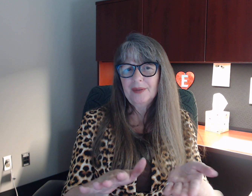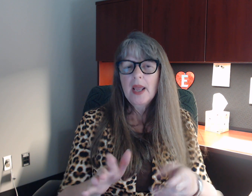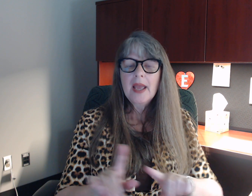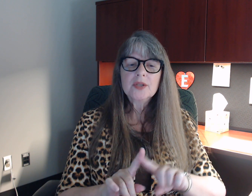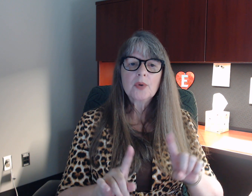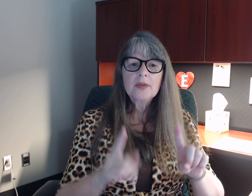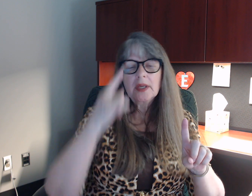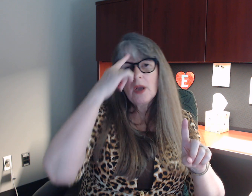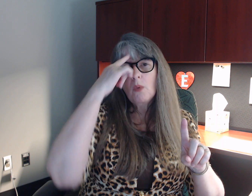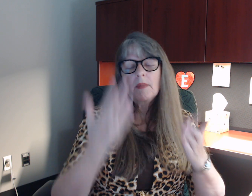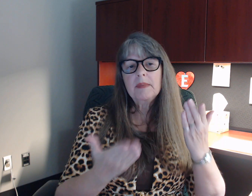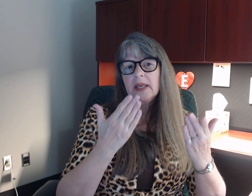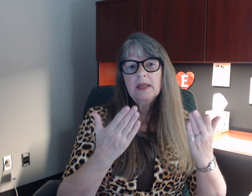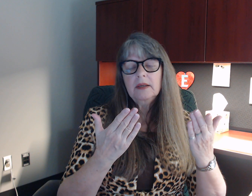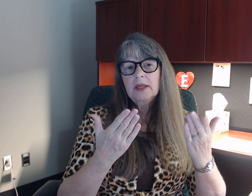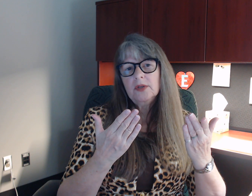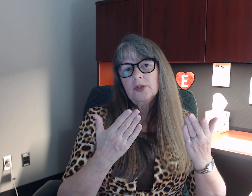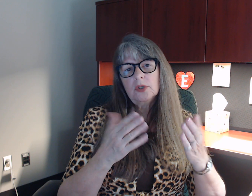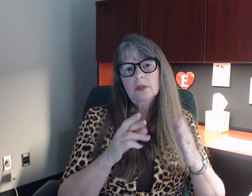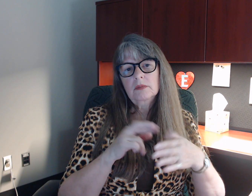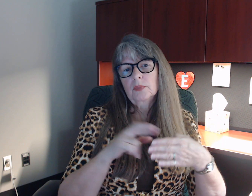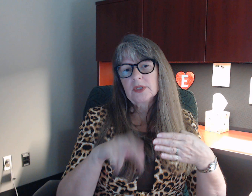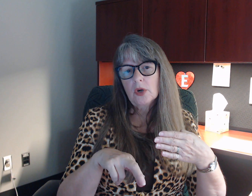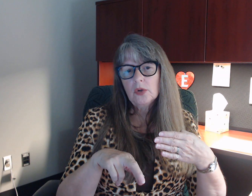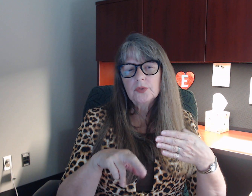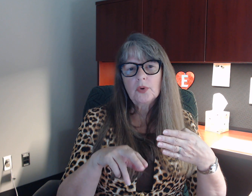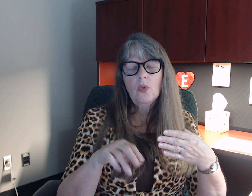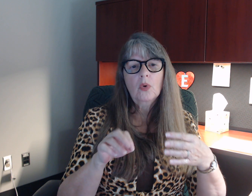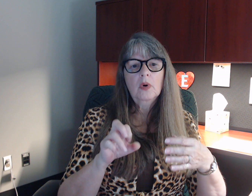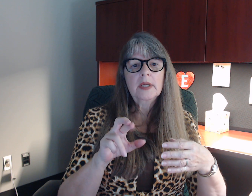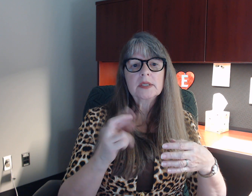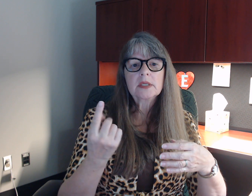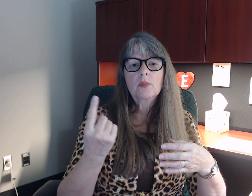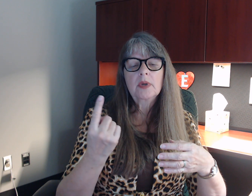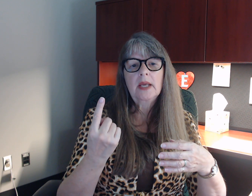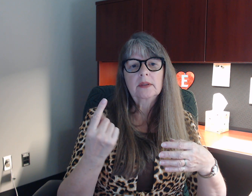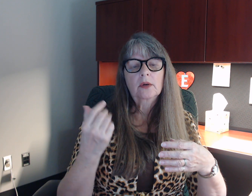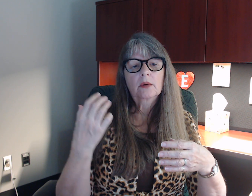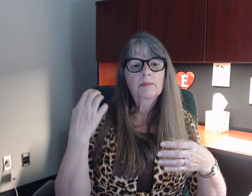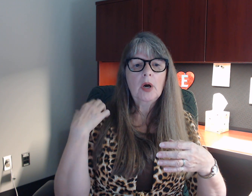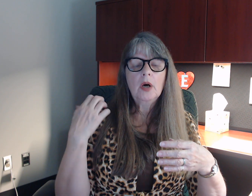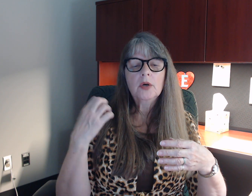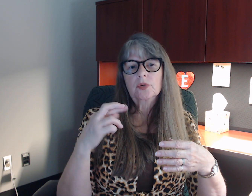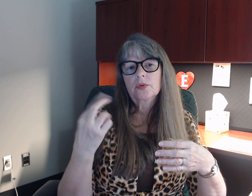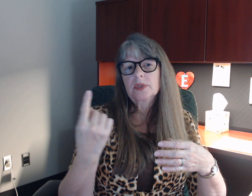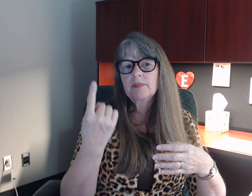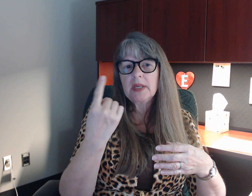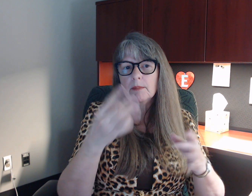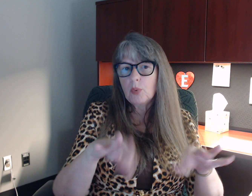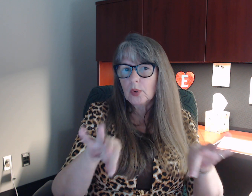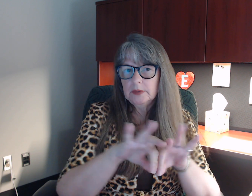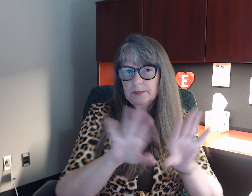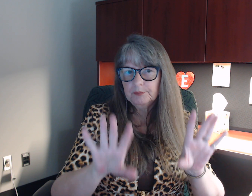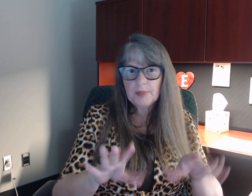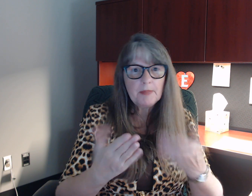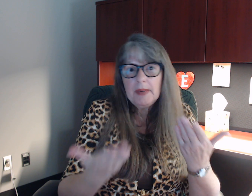And so I think, oh, well, maybe it's a result or it's someone like their boss or something important. But maybe not,